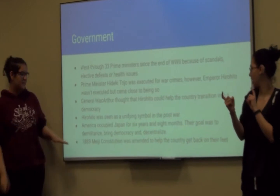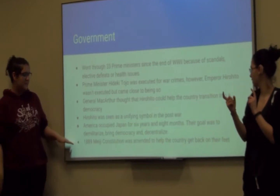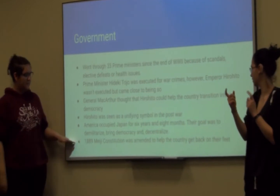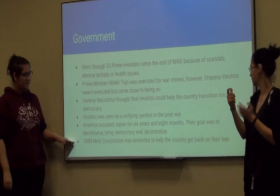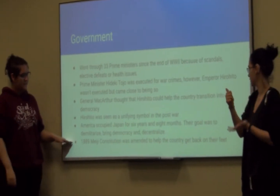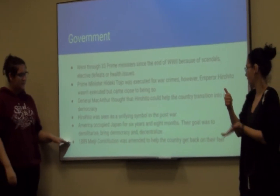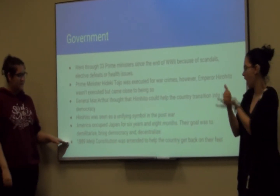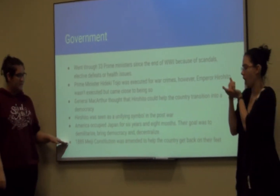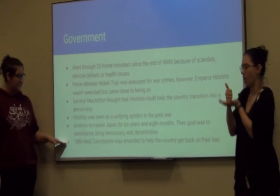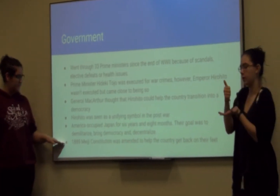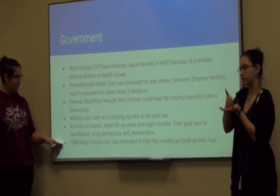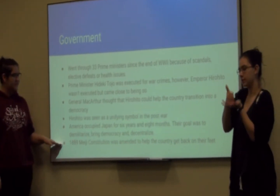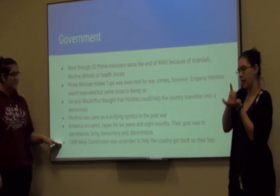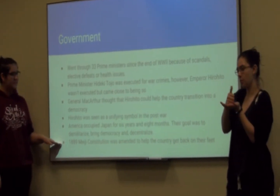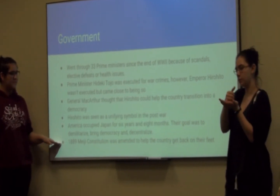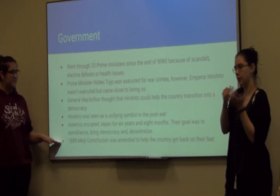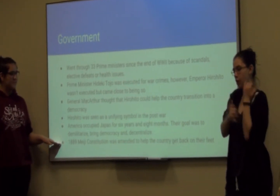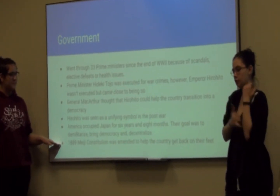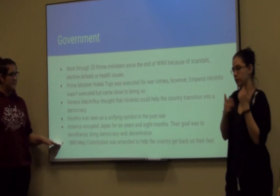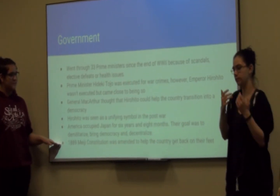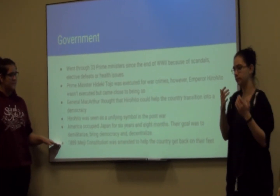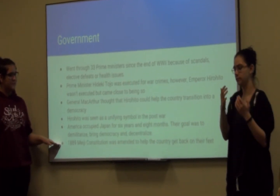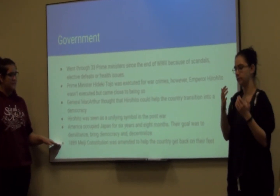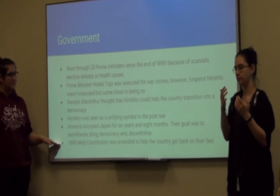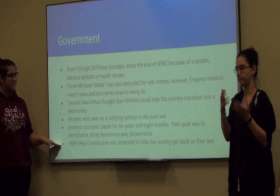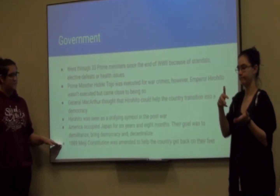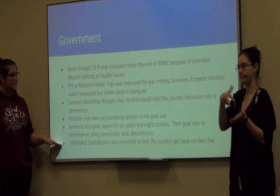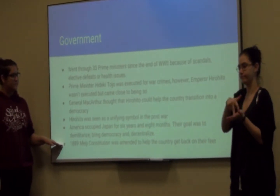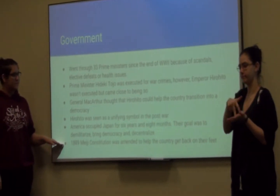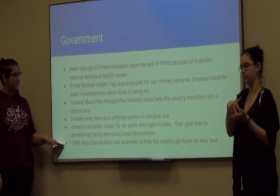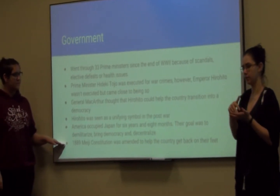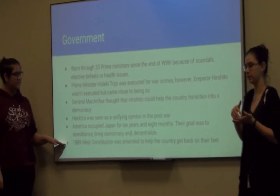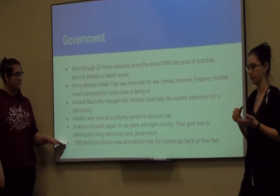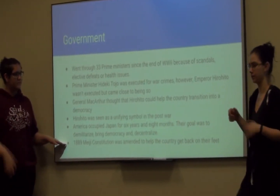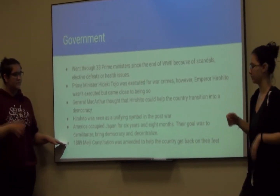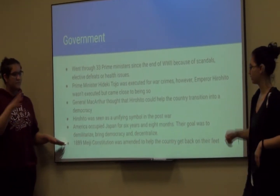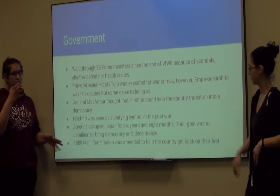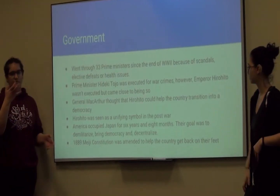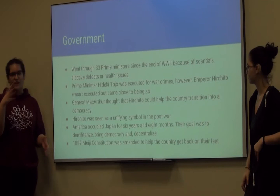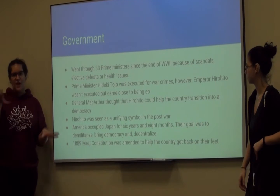it was amended to help the country get back on their feet.